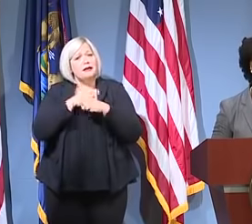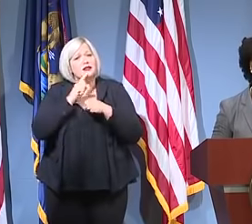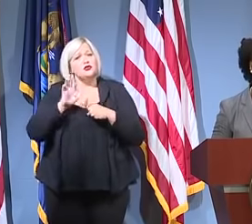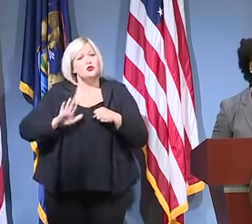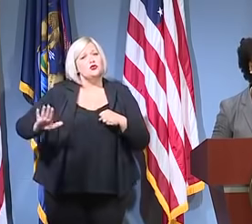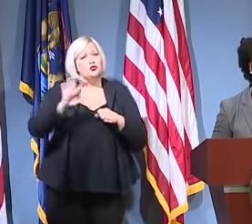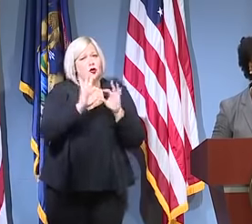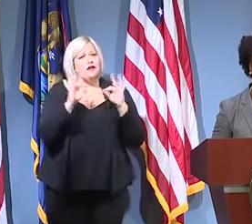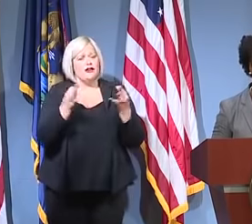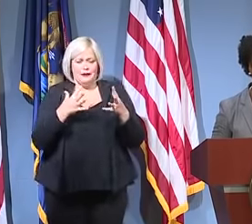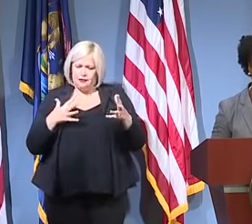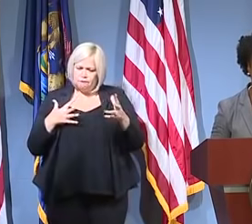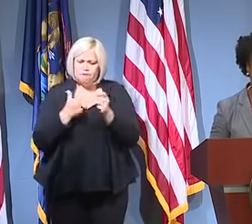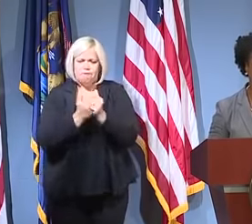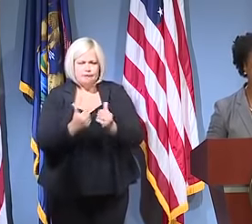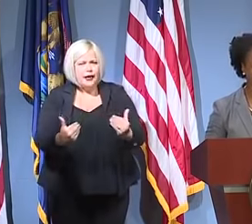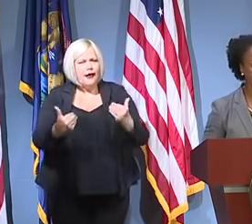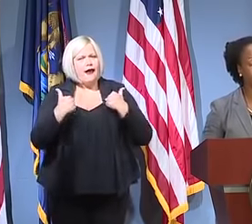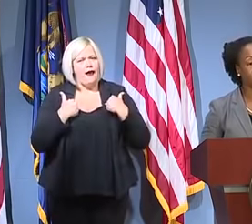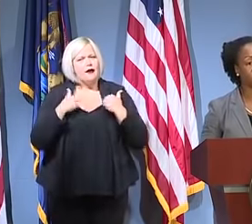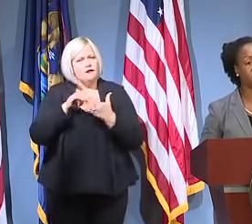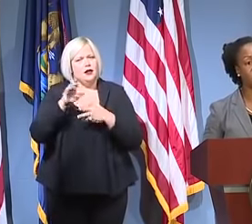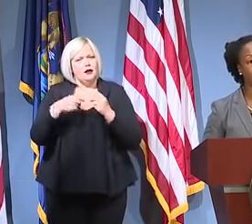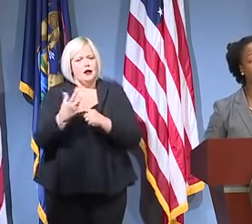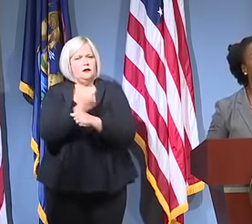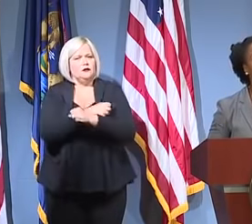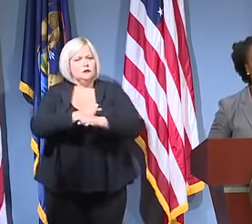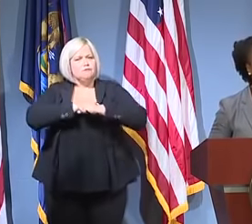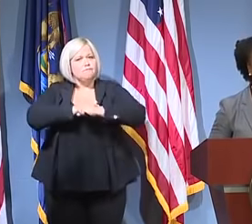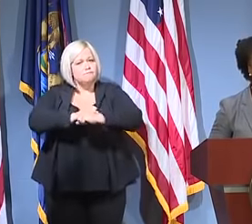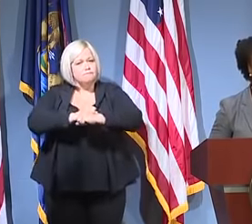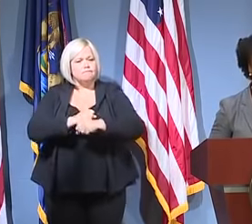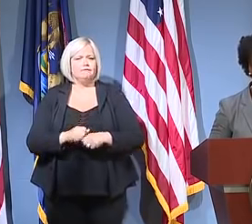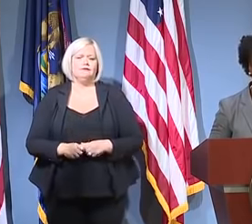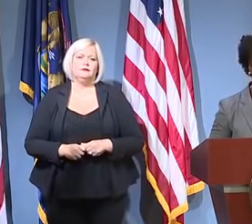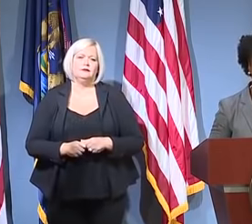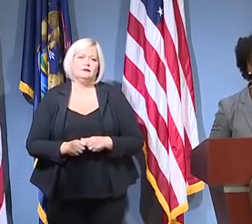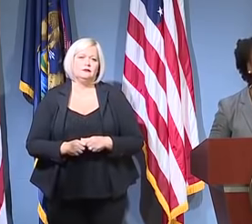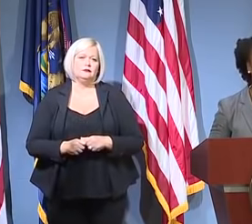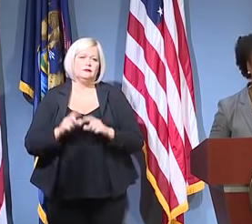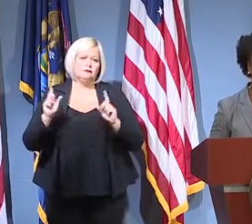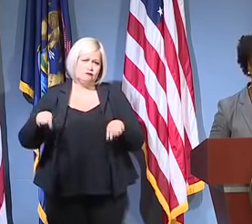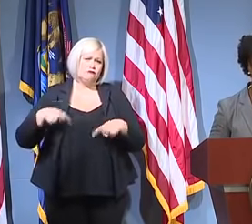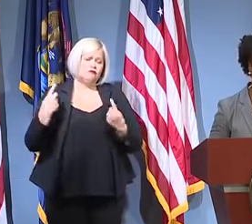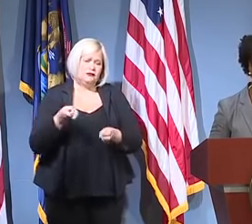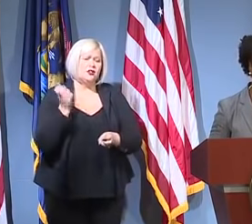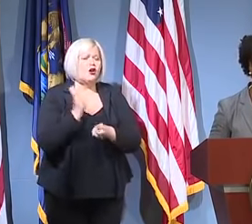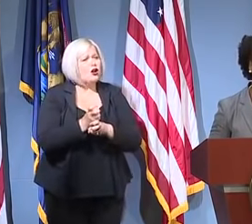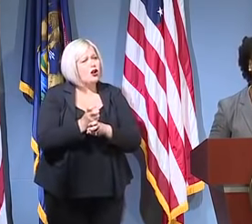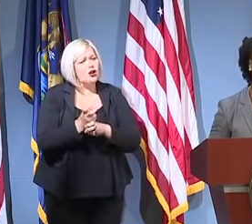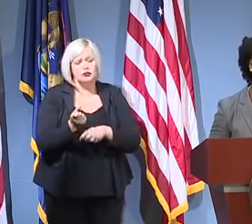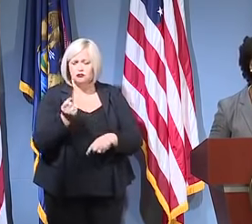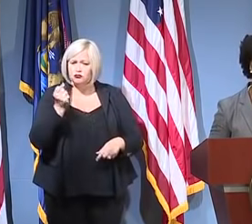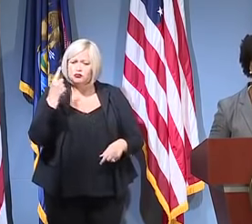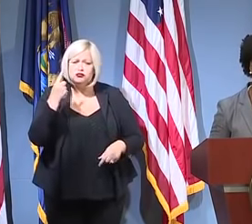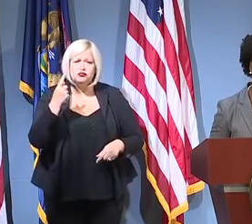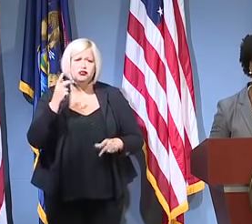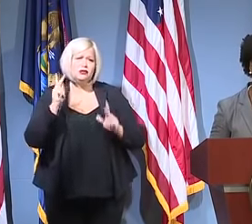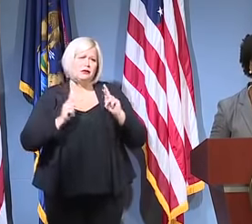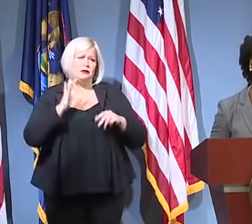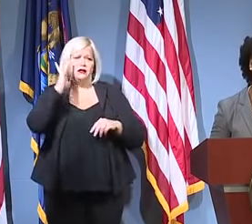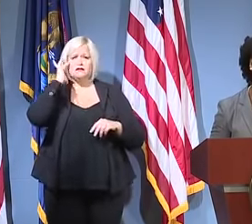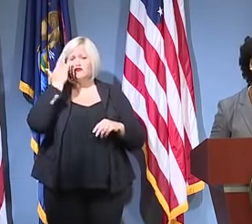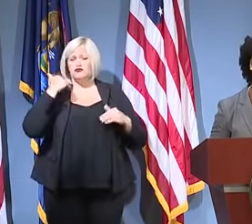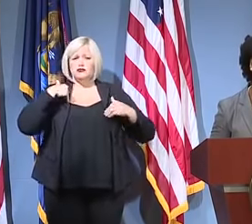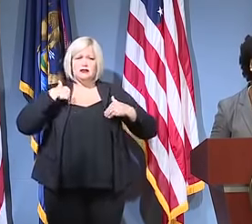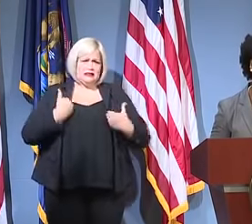often life-saving vaccines. So I know it's been hard and people are tired. There's uncertainty about